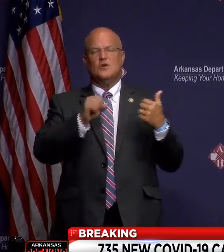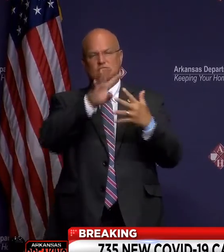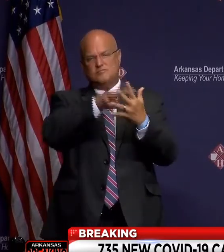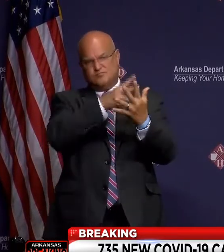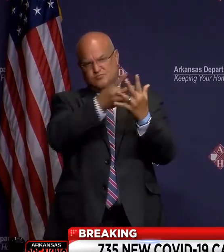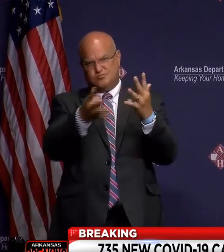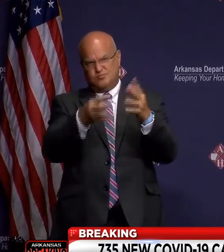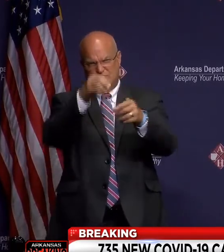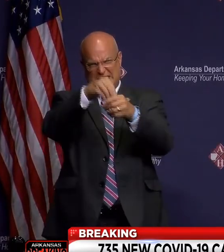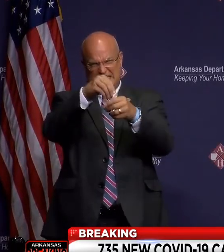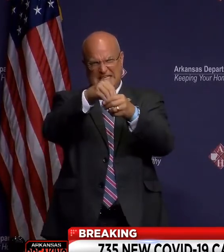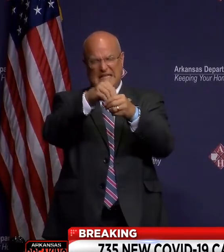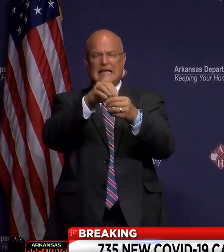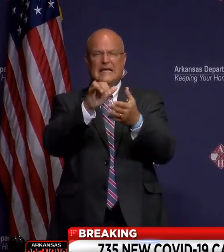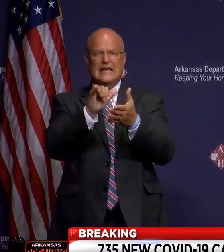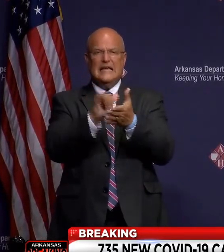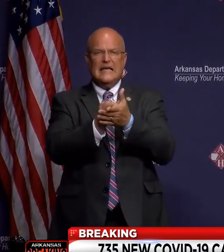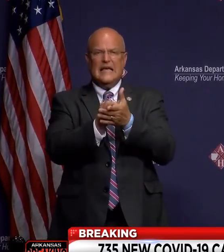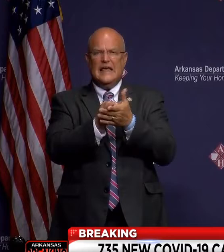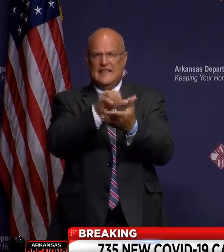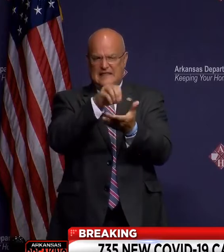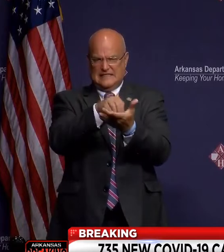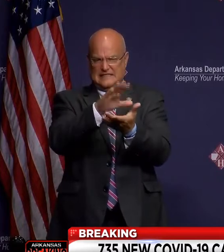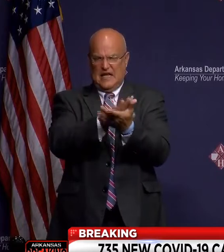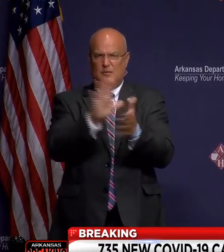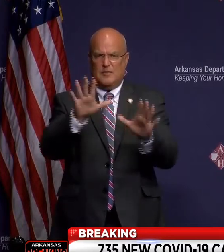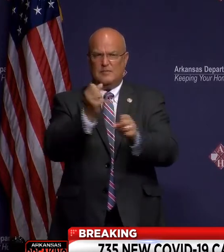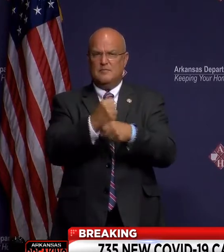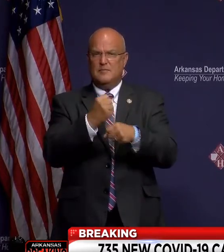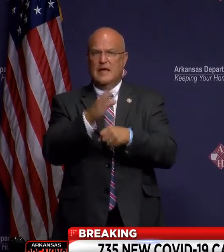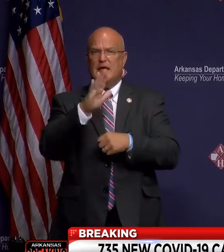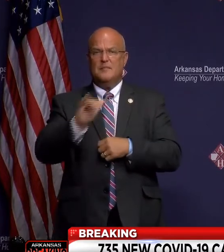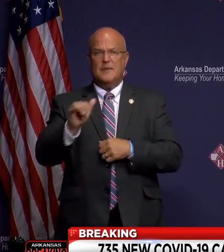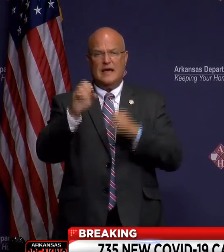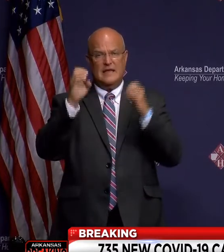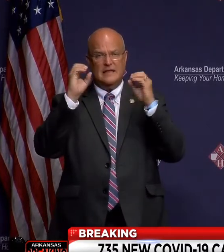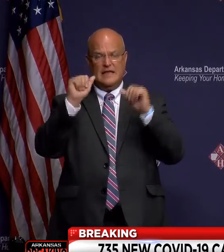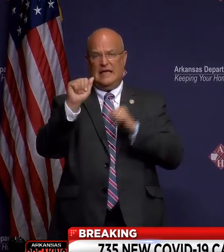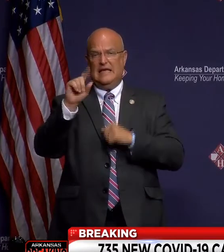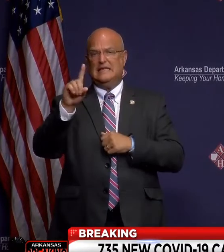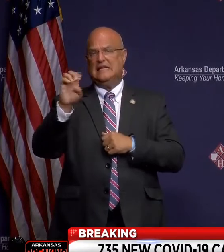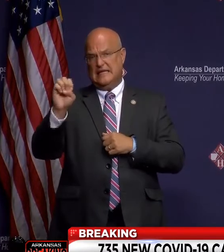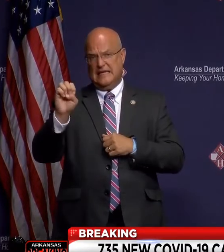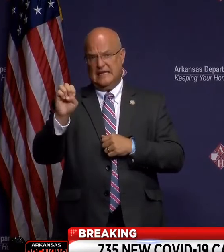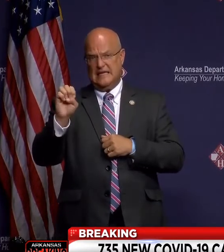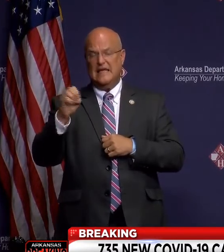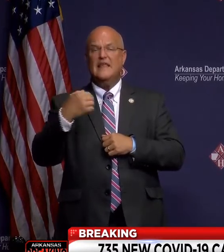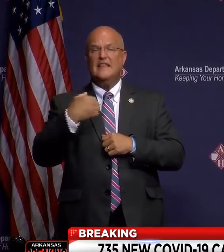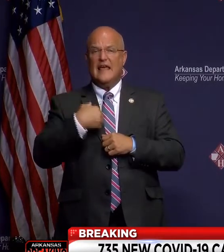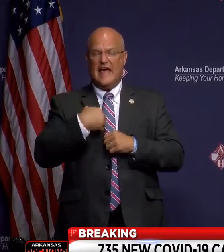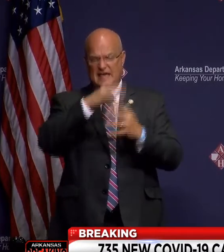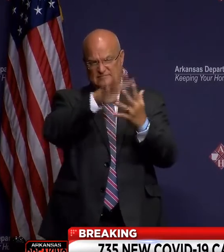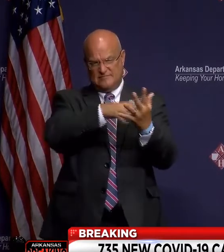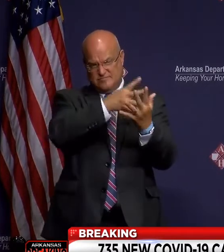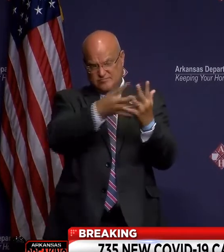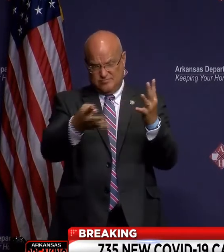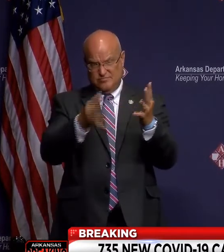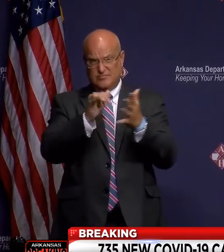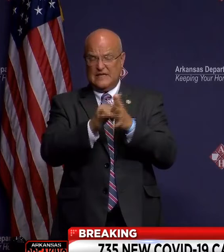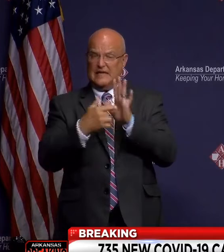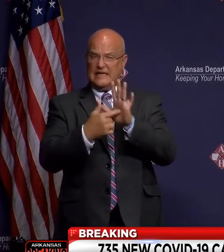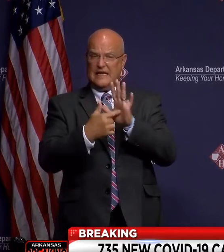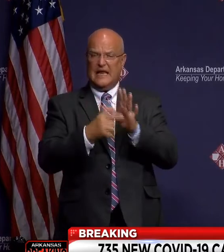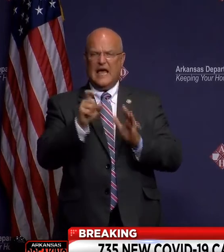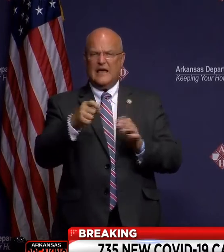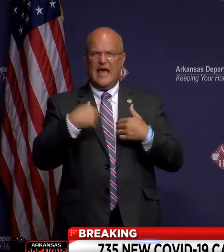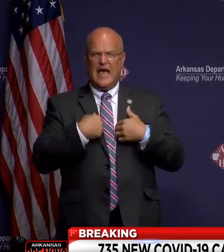are actually in the document that's been produced by the education. There are metrics in there that are indicated. So